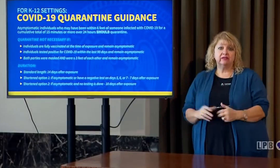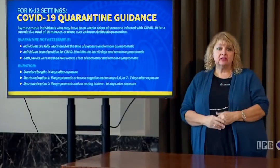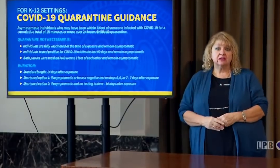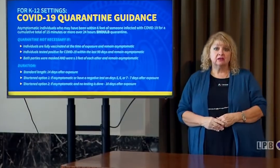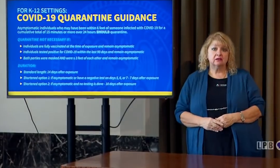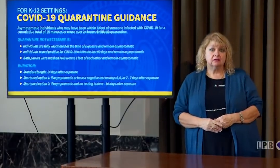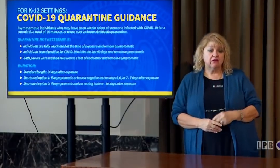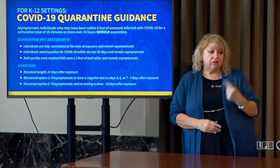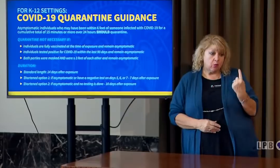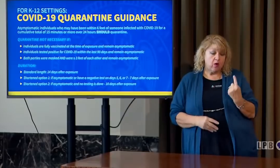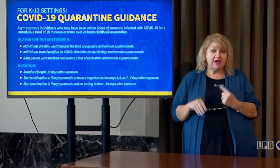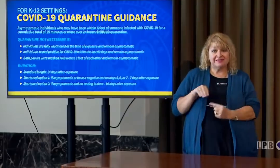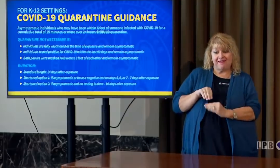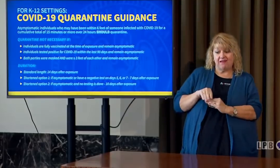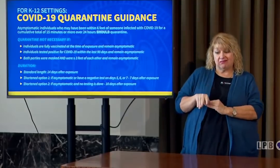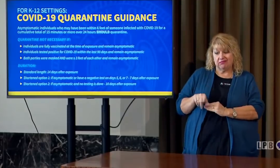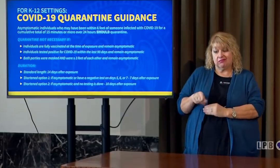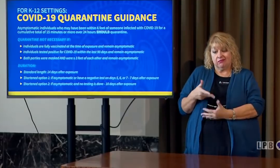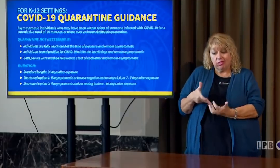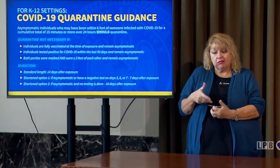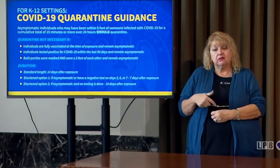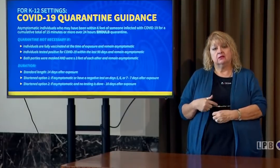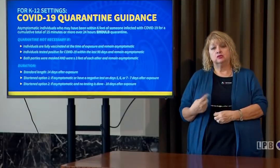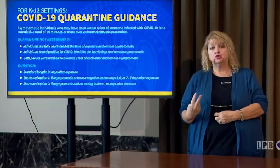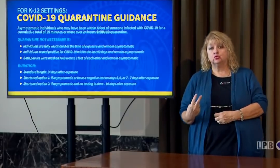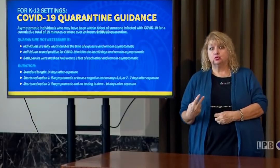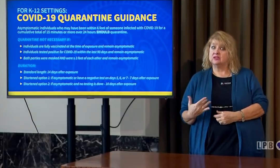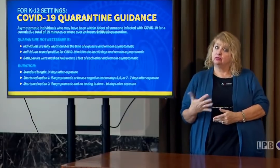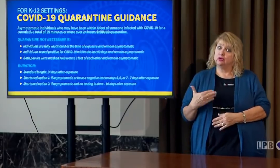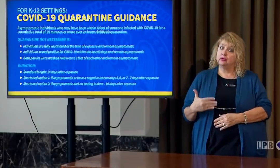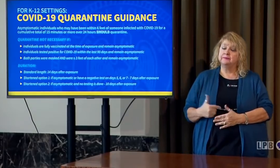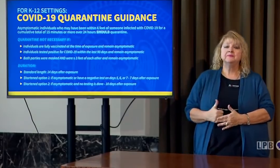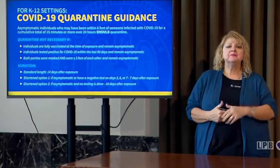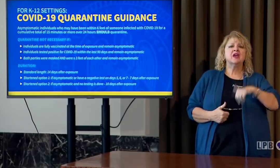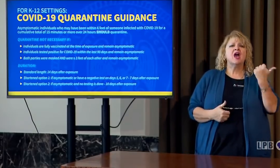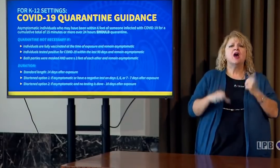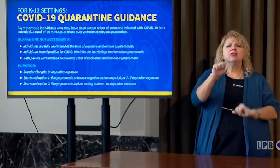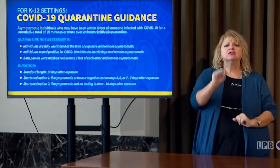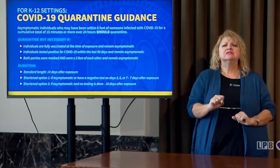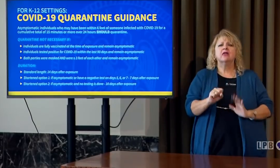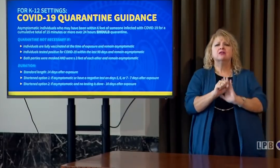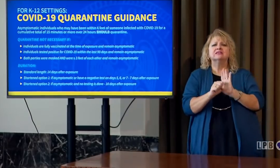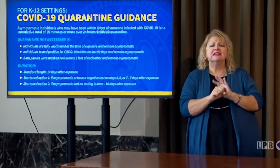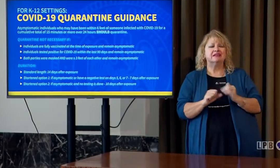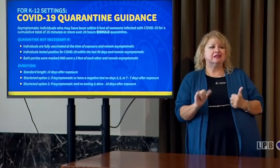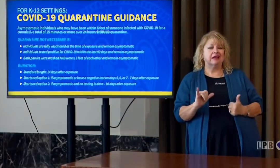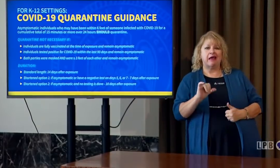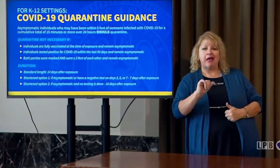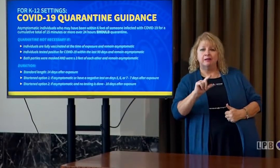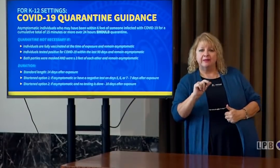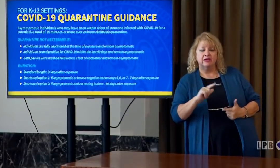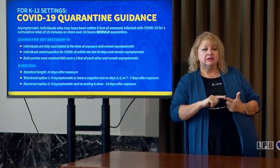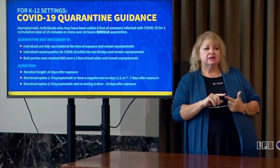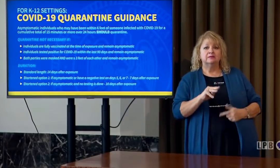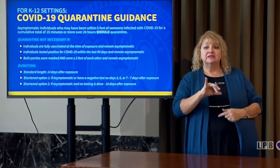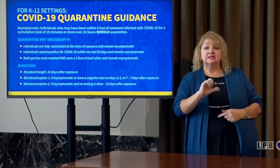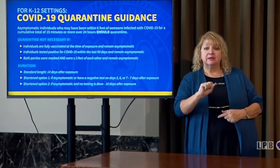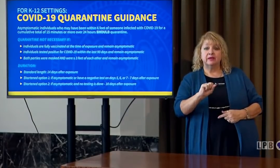And also interesting, if you look at other southern states, particularly Alabama and Mississippi, Louisiana has